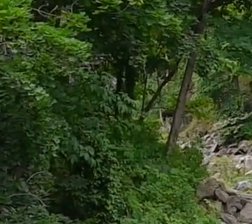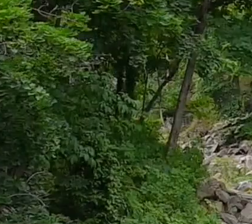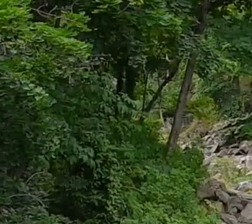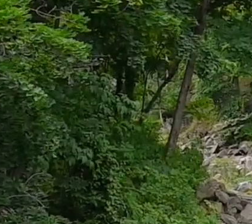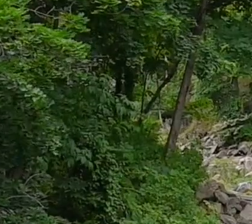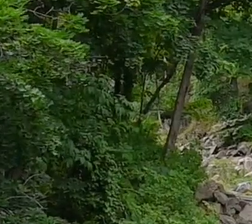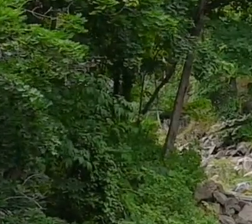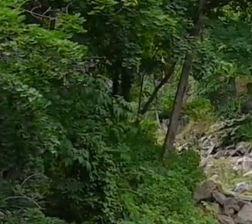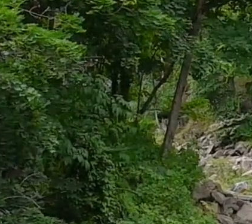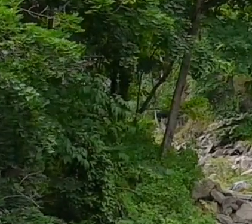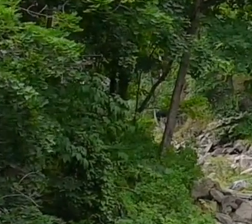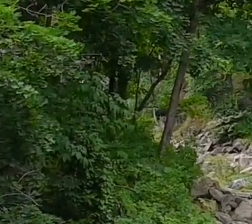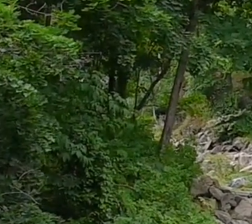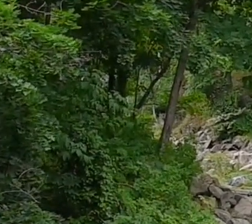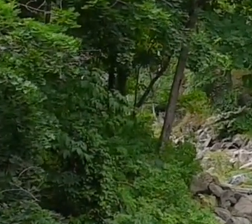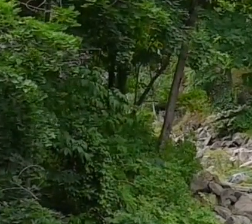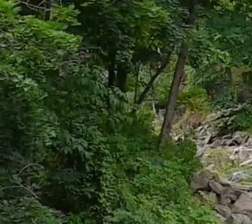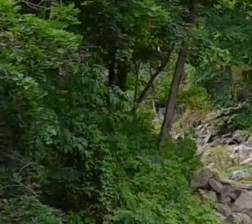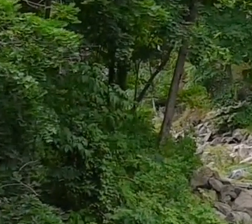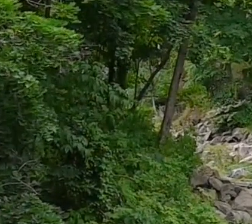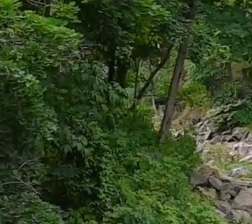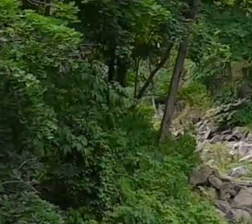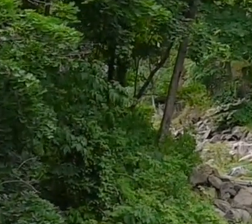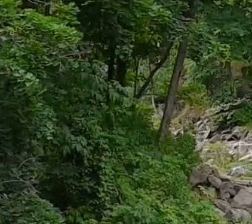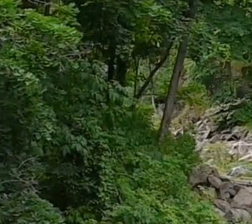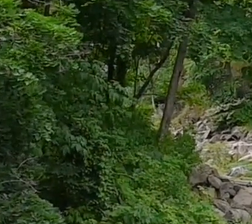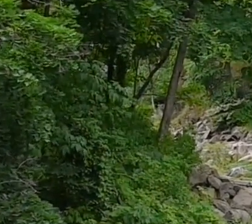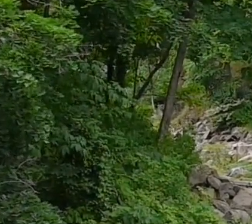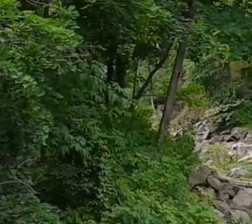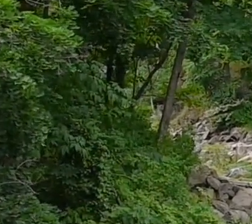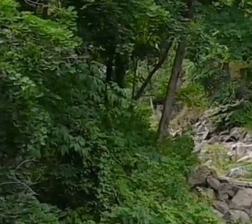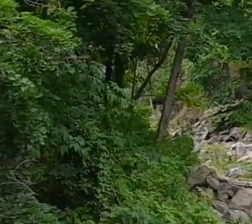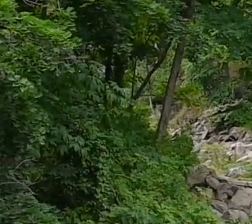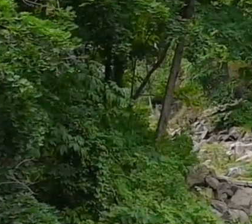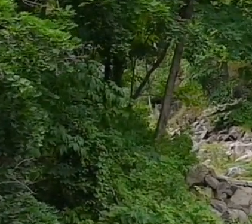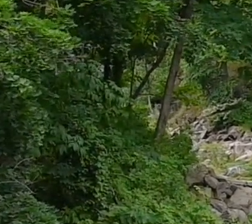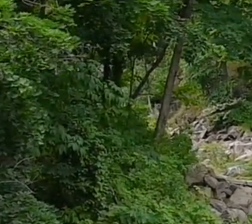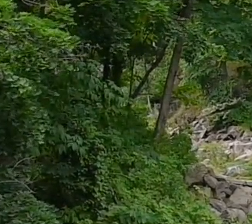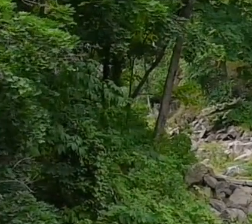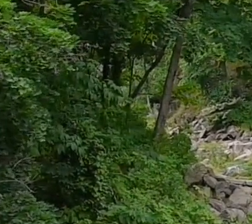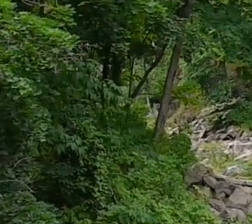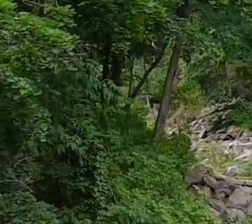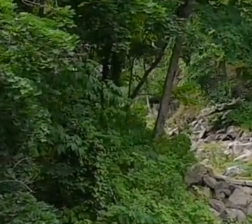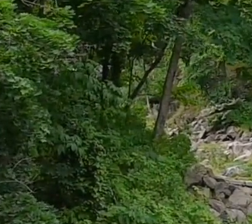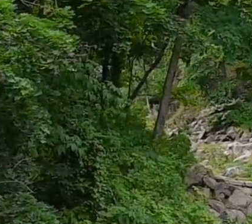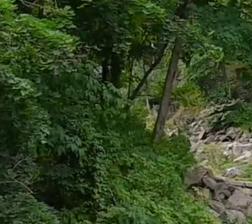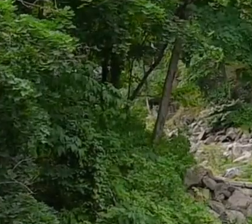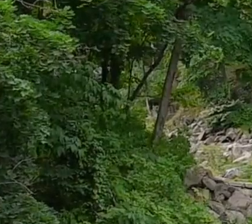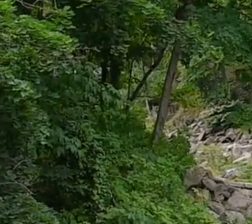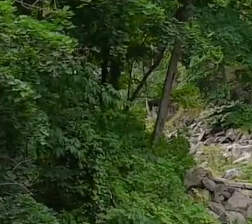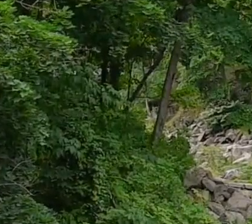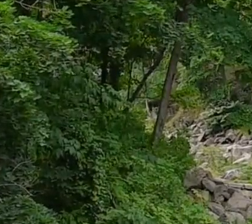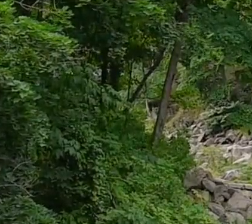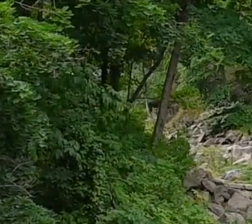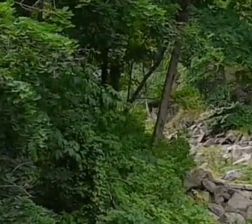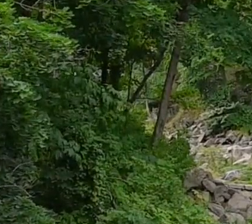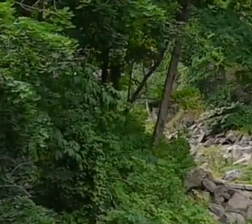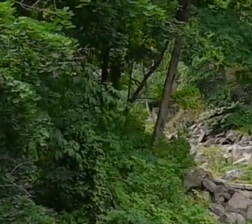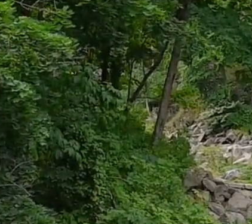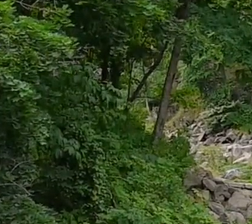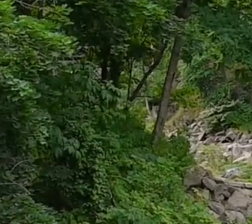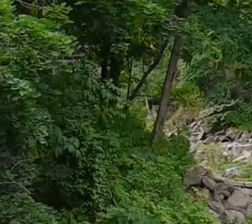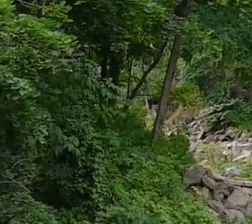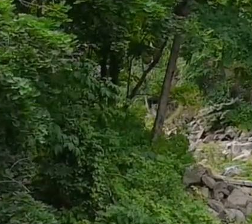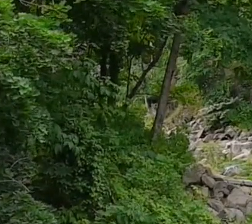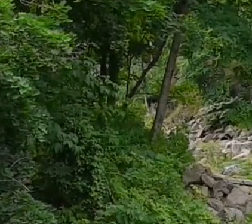the EC Safe and Sound plan. At an estimated capacity of 22 million